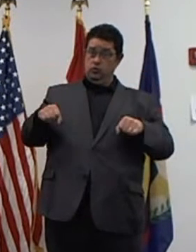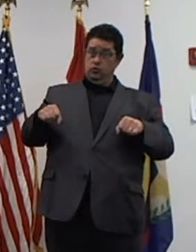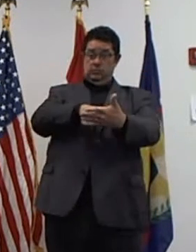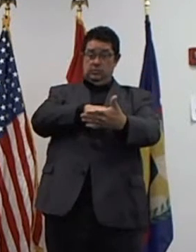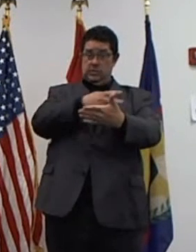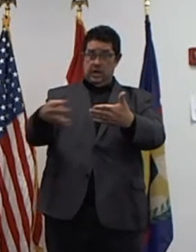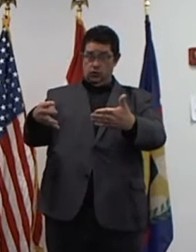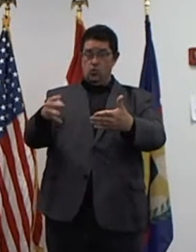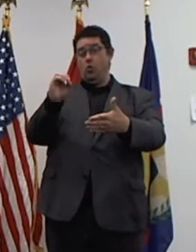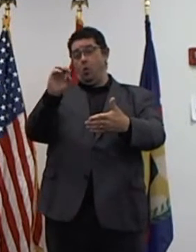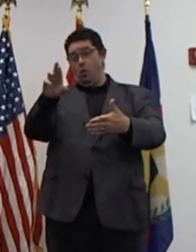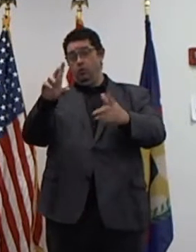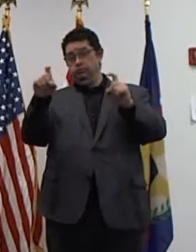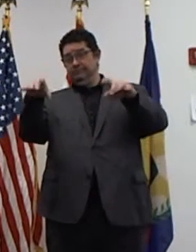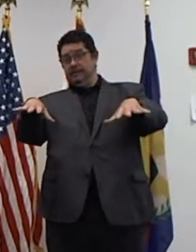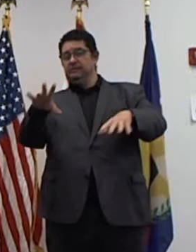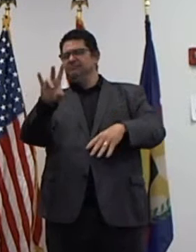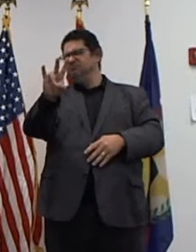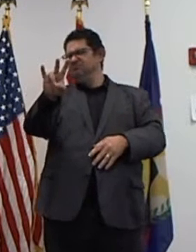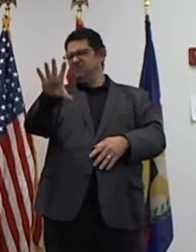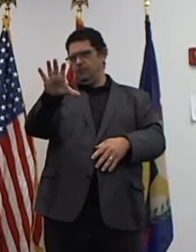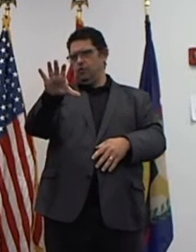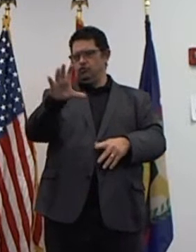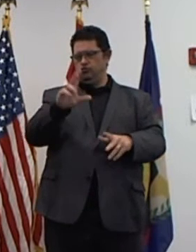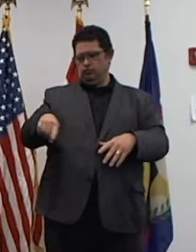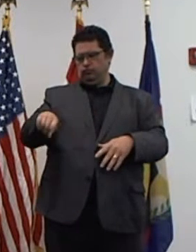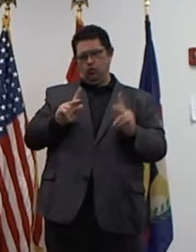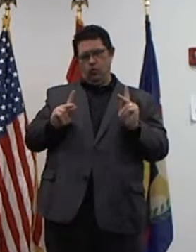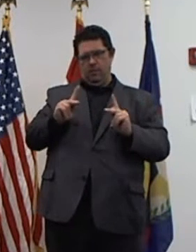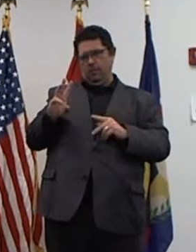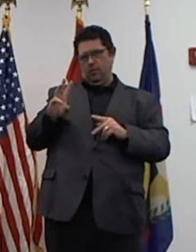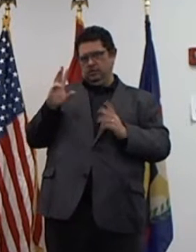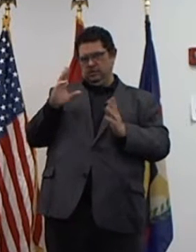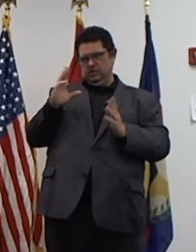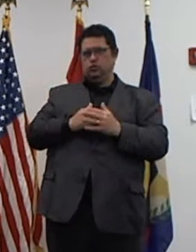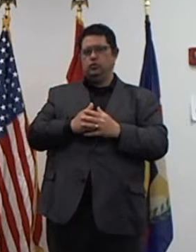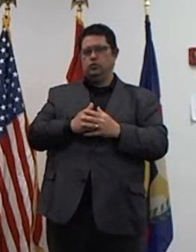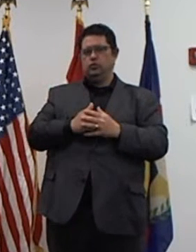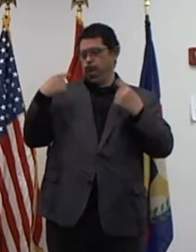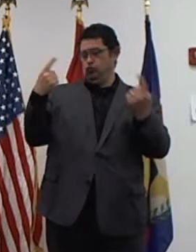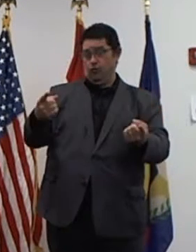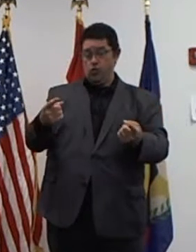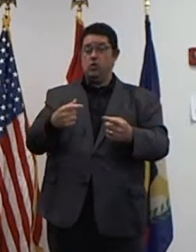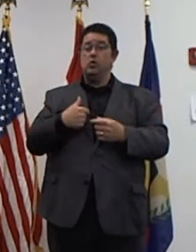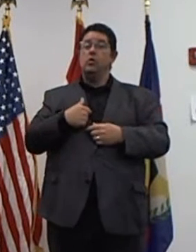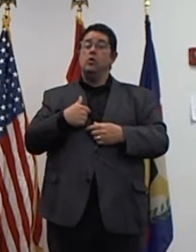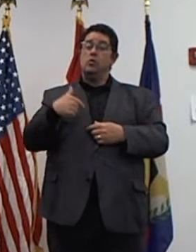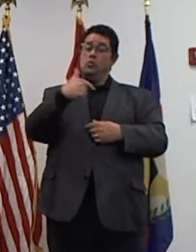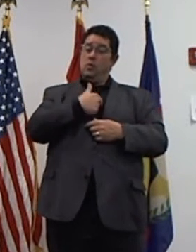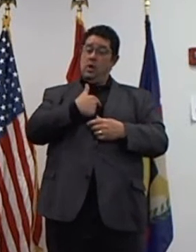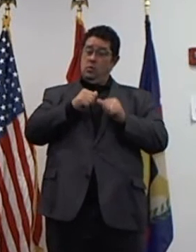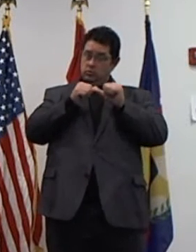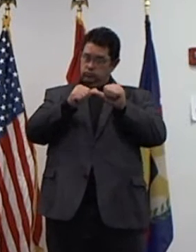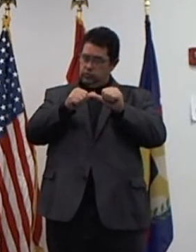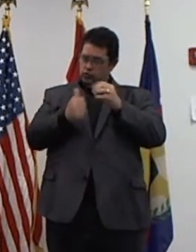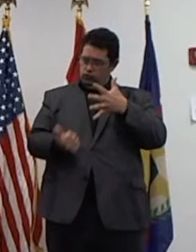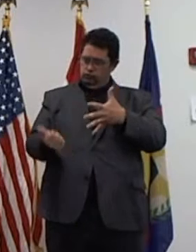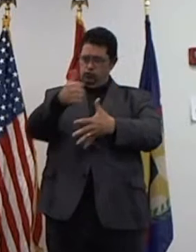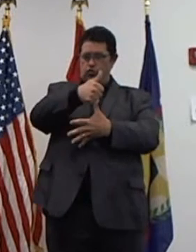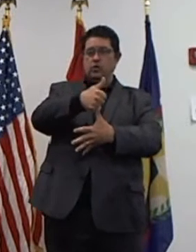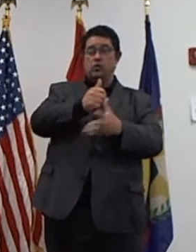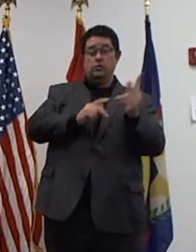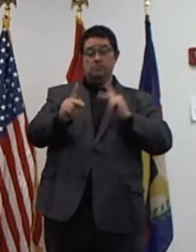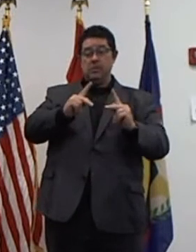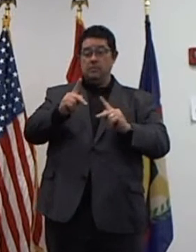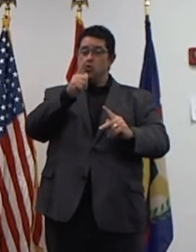schedule or test 700 of those individuals so far. We will continue to prioritize for testing